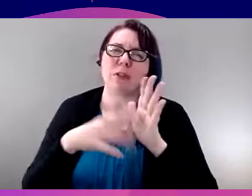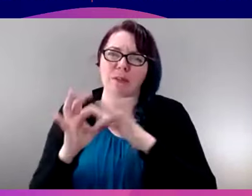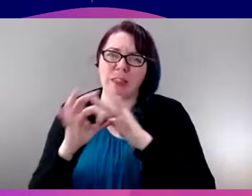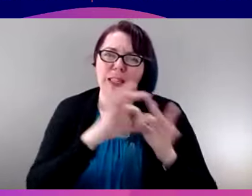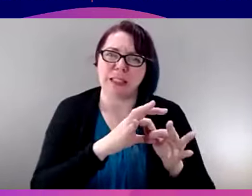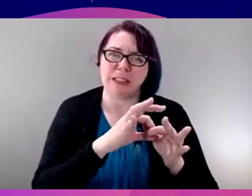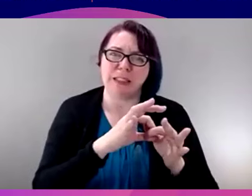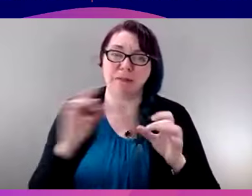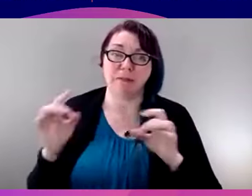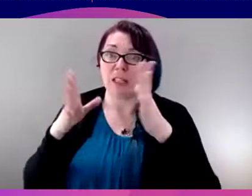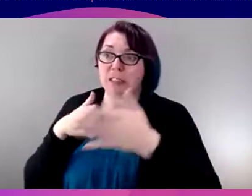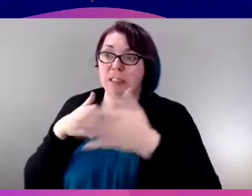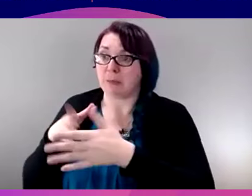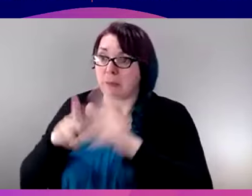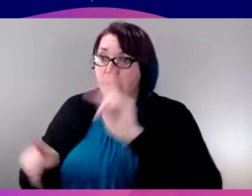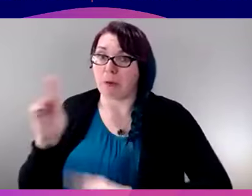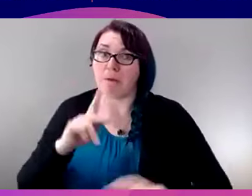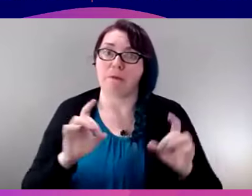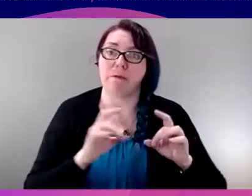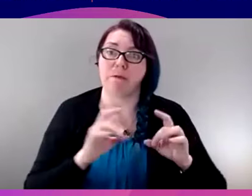against individuals?